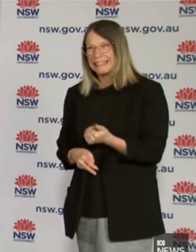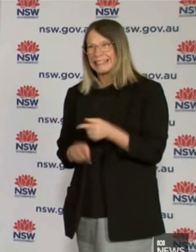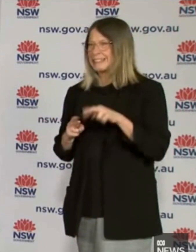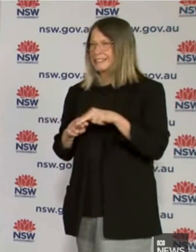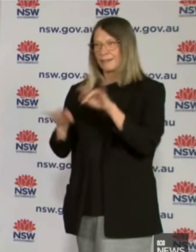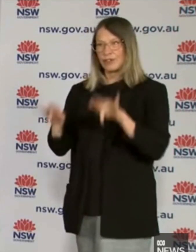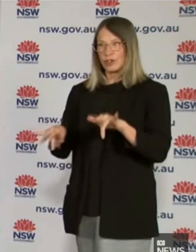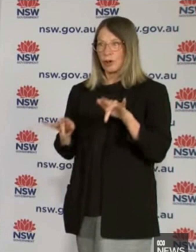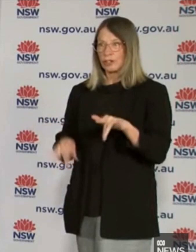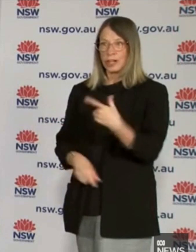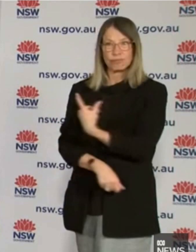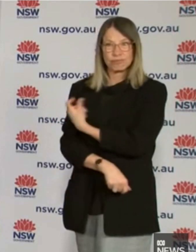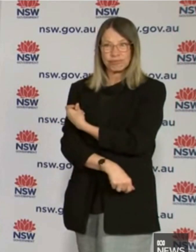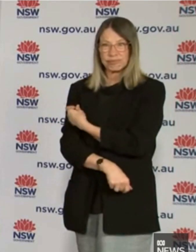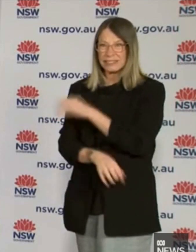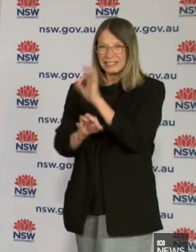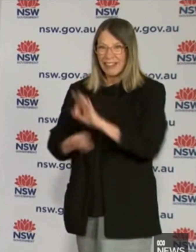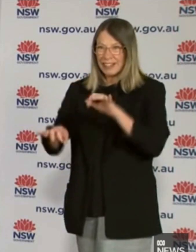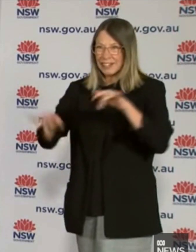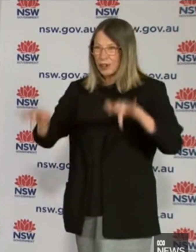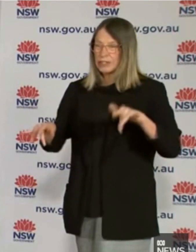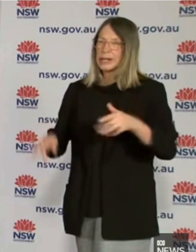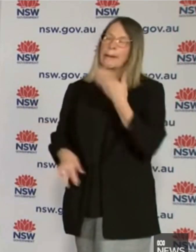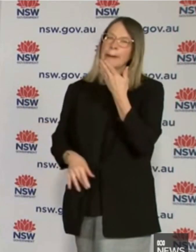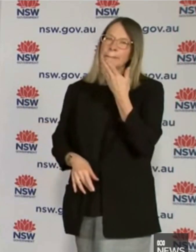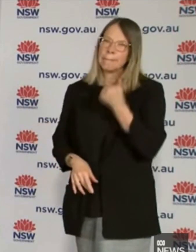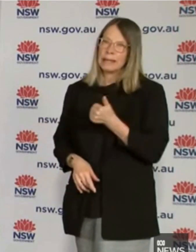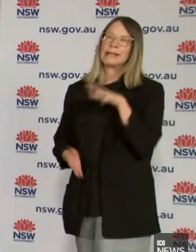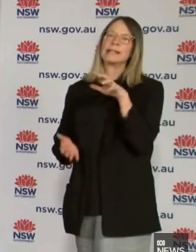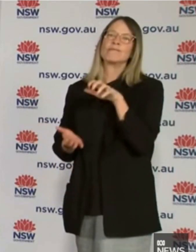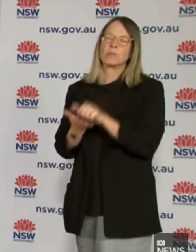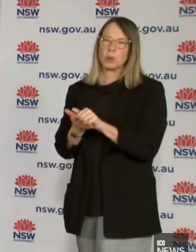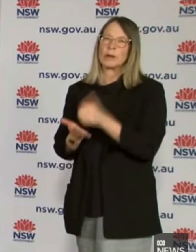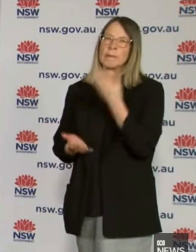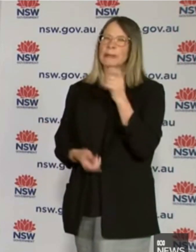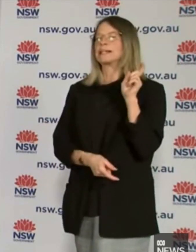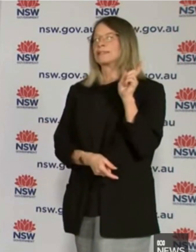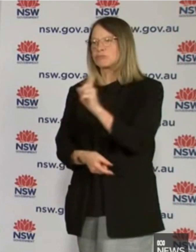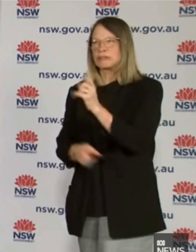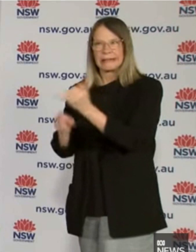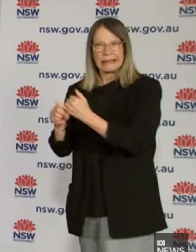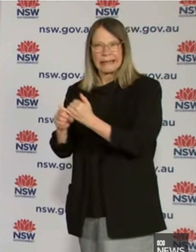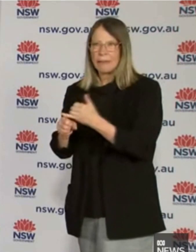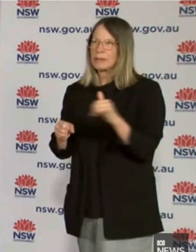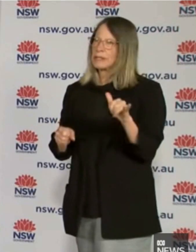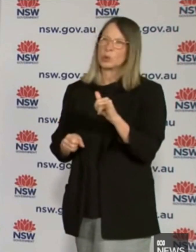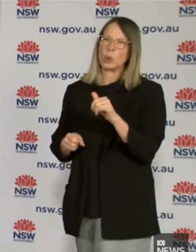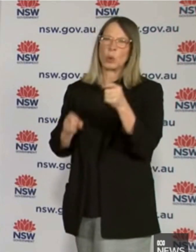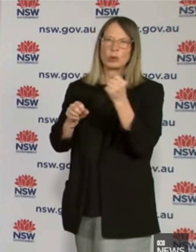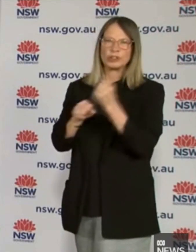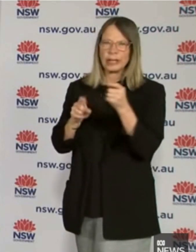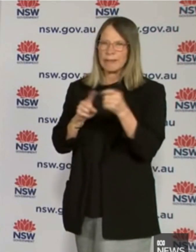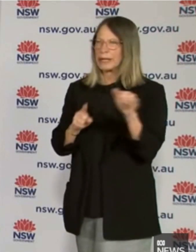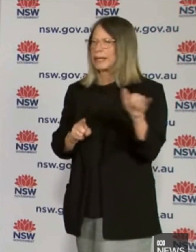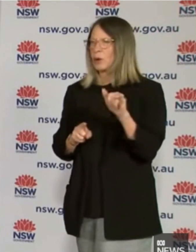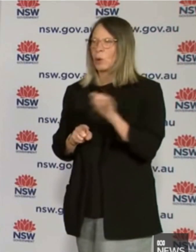there who has not got any vaccine to please book in, please go to a pharmacy, please go to your GP,